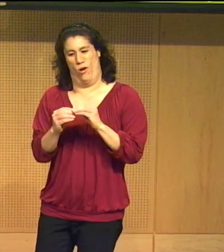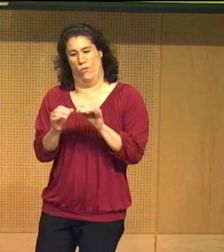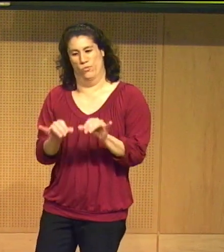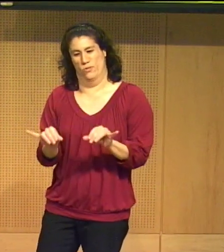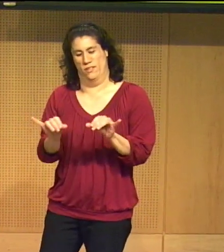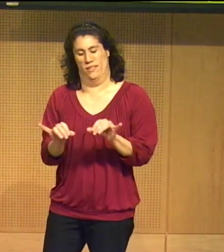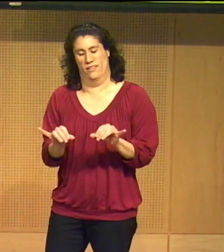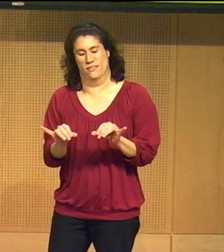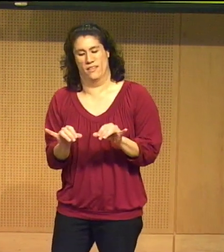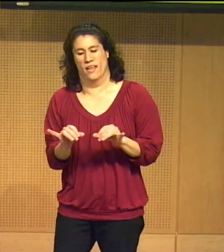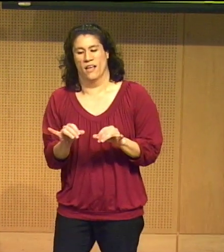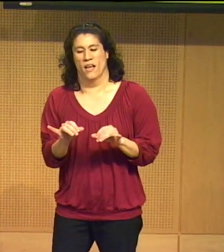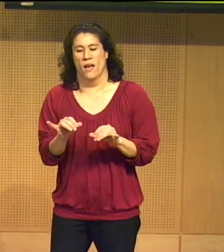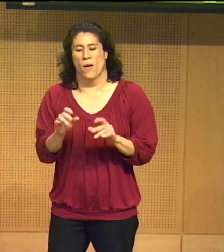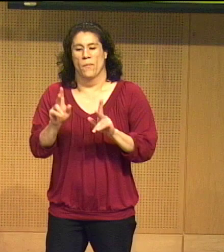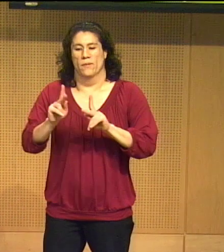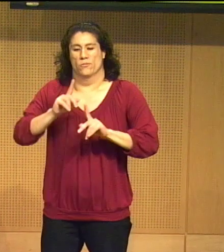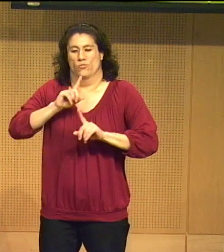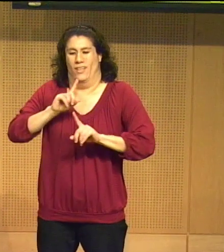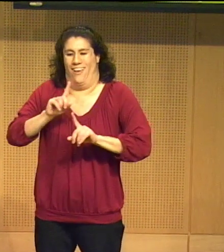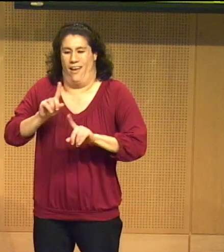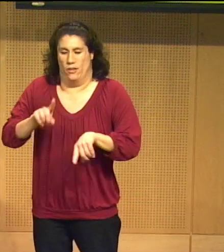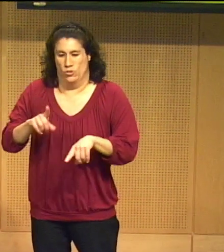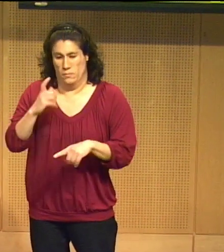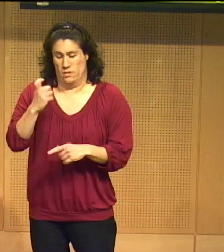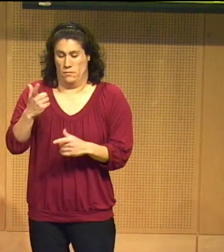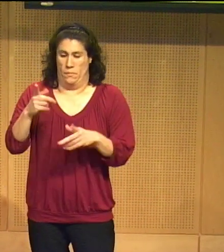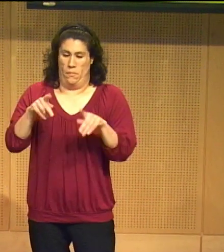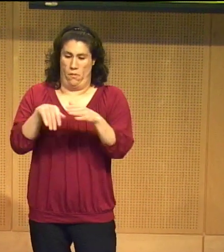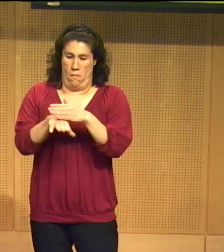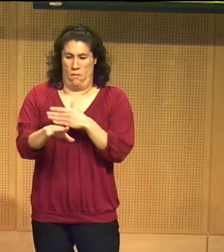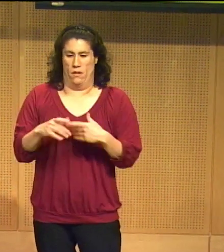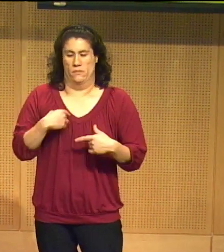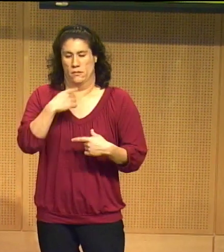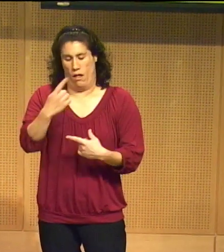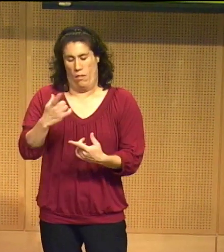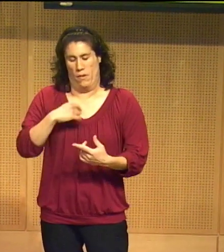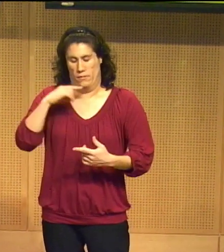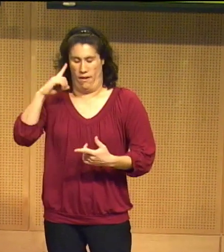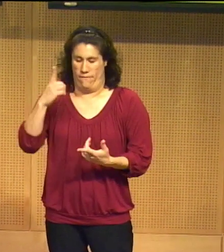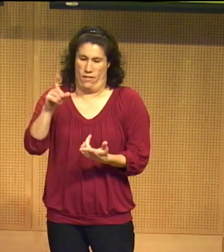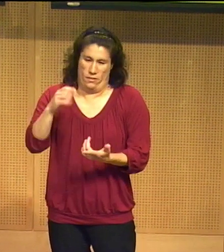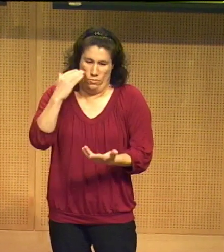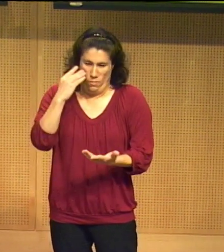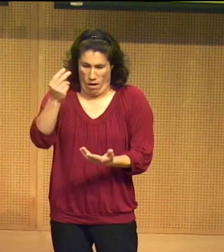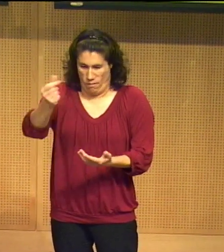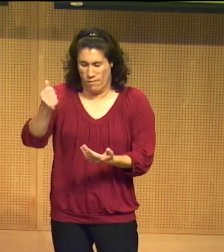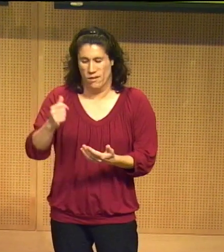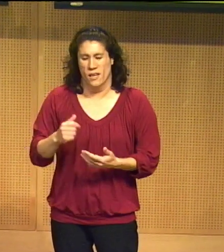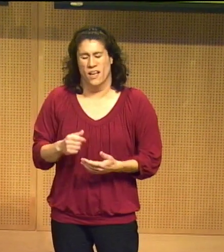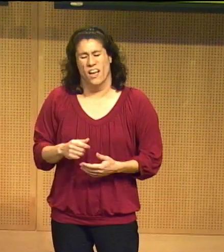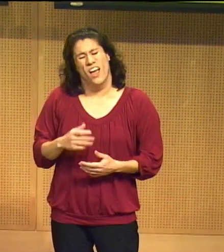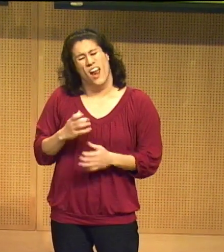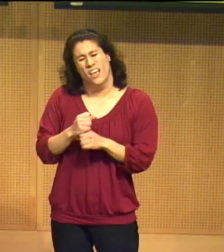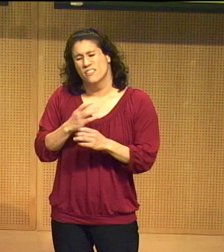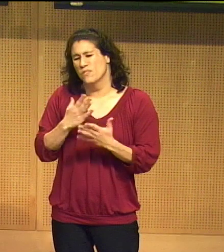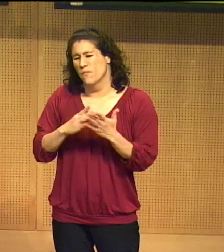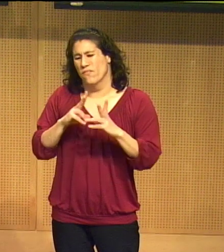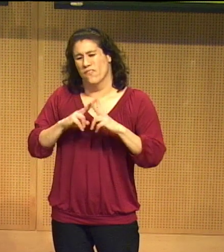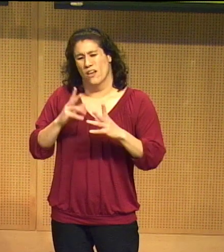in a routine, is the reaction of people when they come in and I tell them that I'm deaf, and they'll know right away, and they're like, some